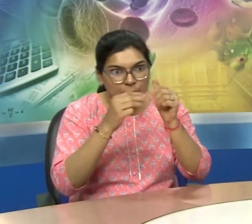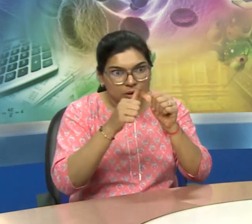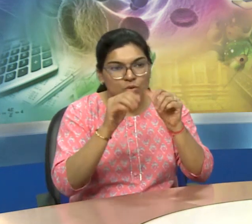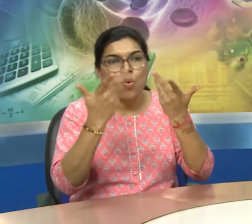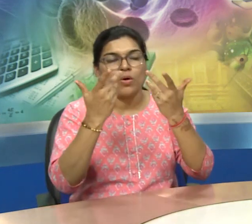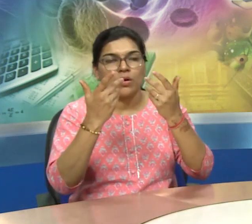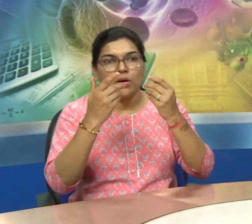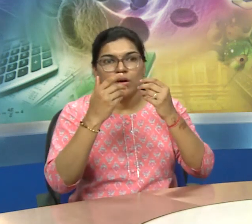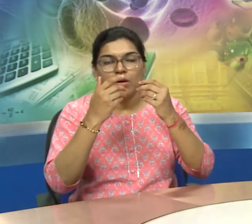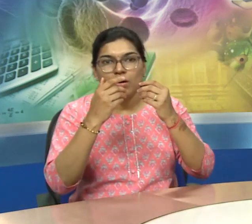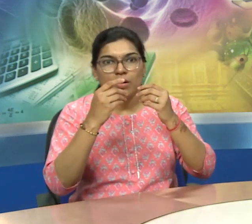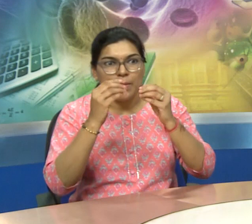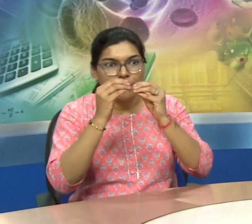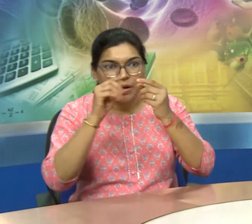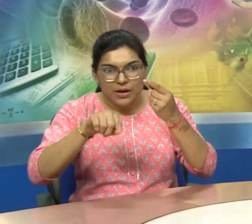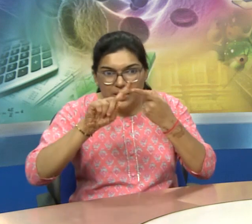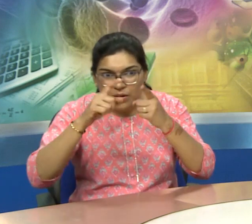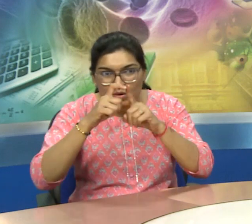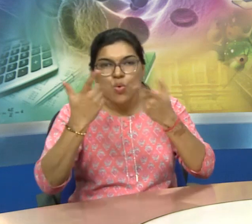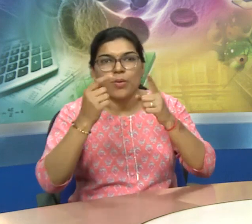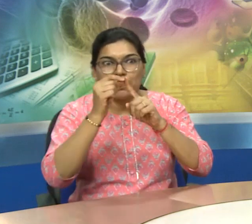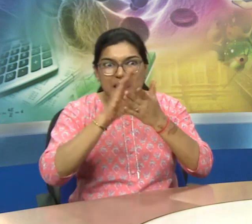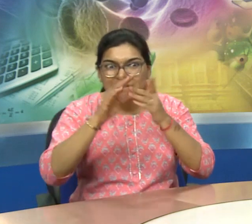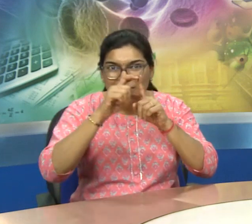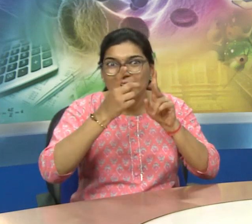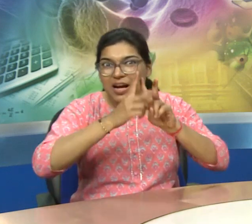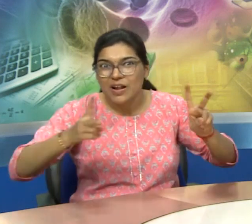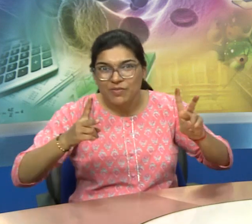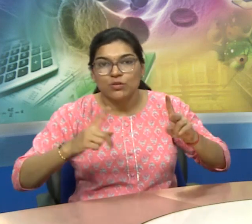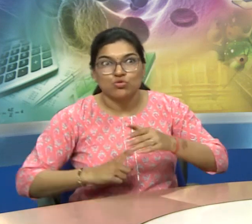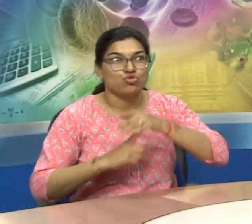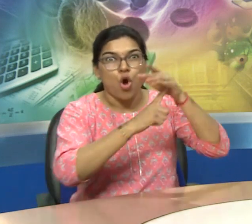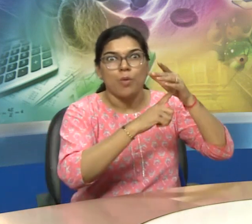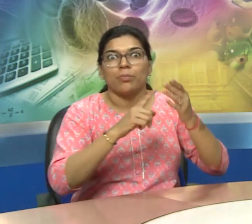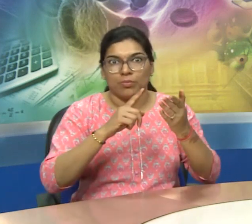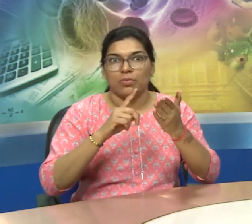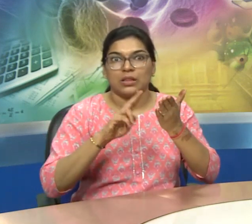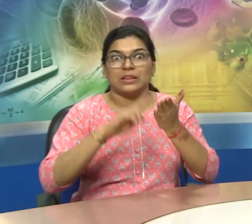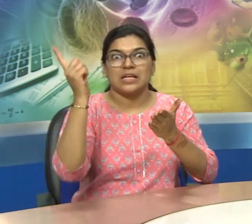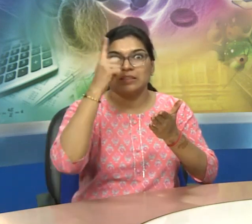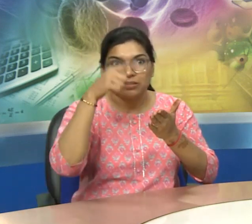national education importance. So these are all the academic libraries.